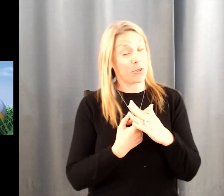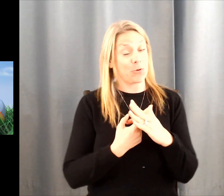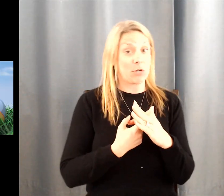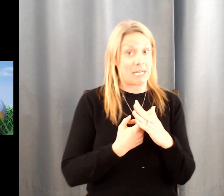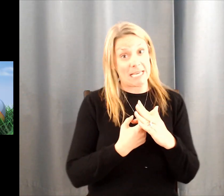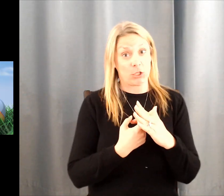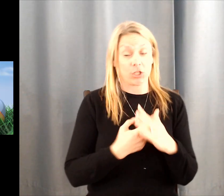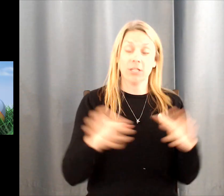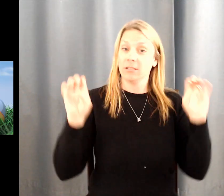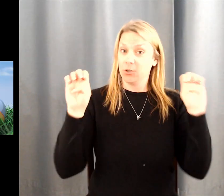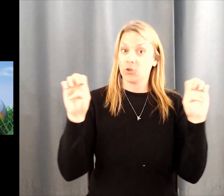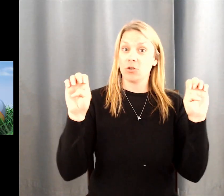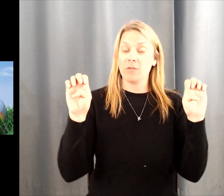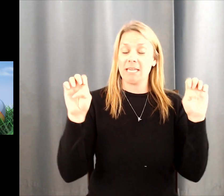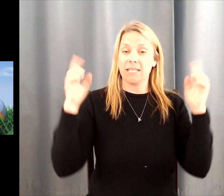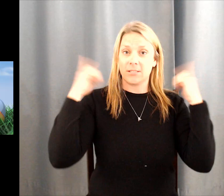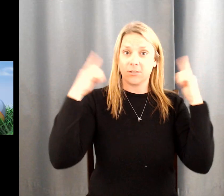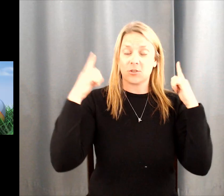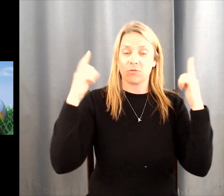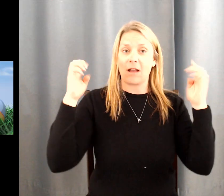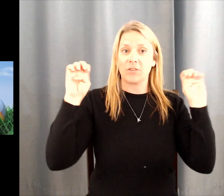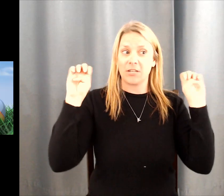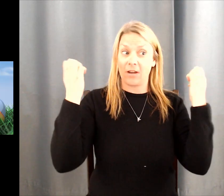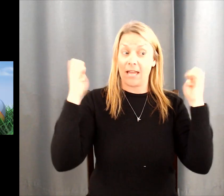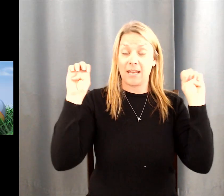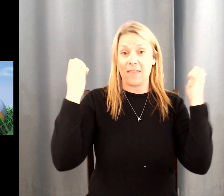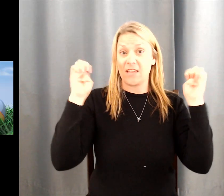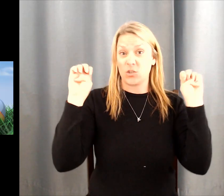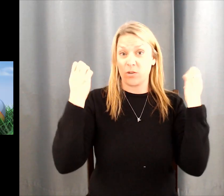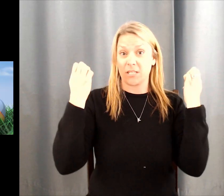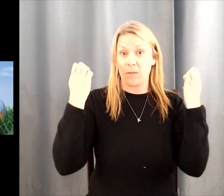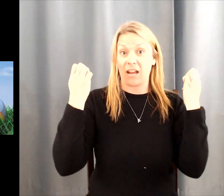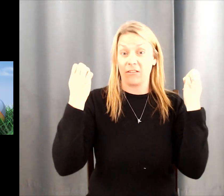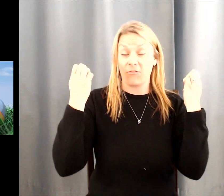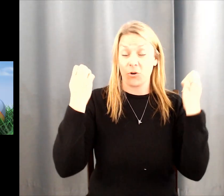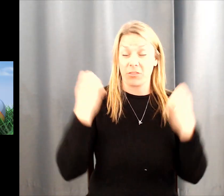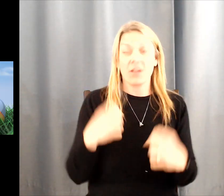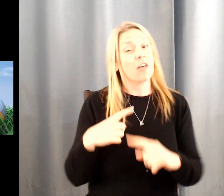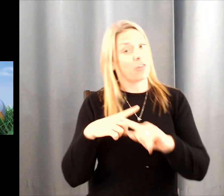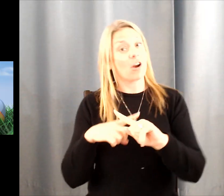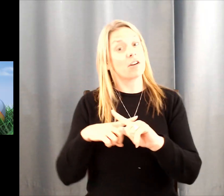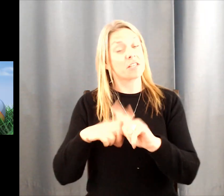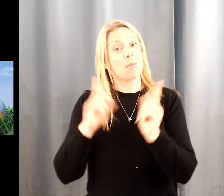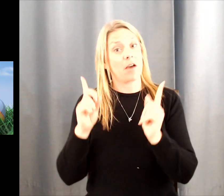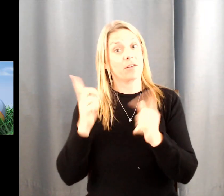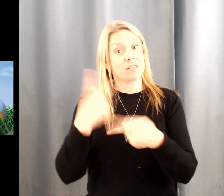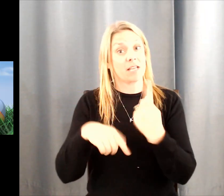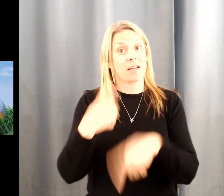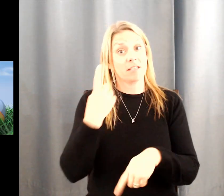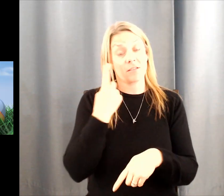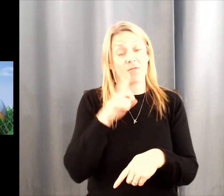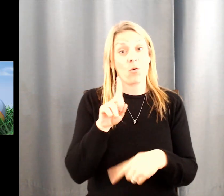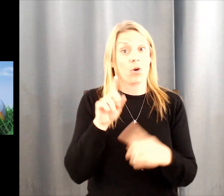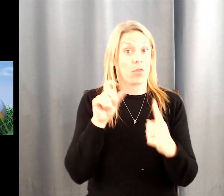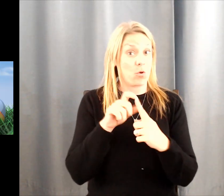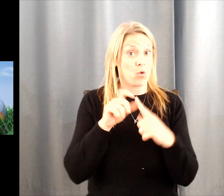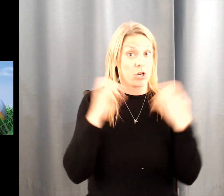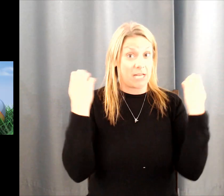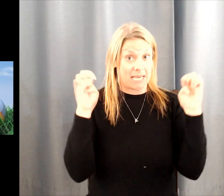word Easter, two E's surrounding your head and they twist back and forth. There are some other signs for the word Easter